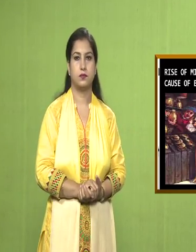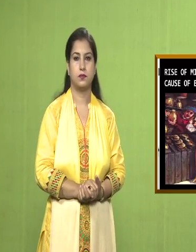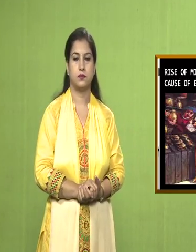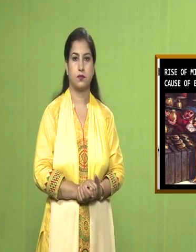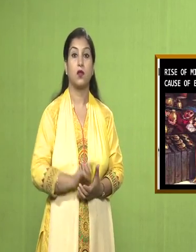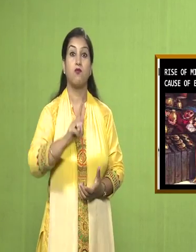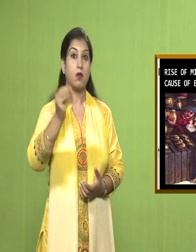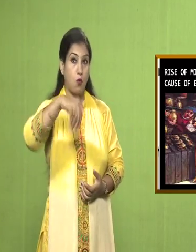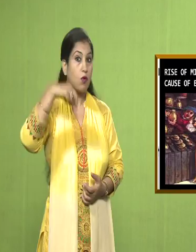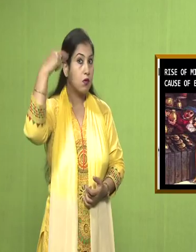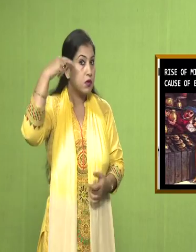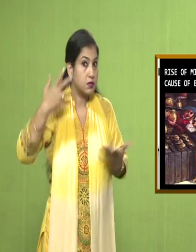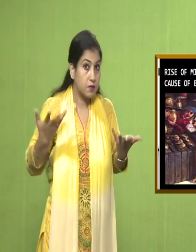Another reason is